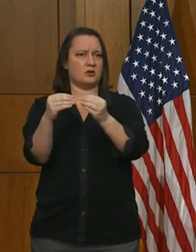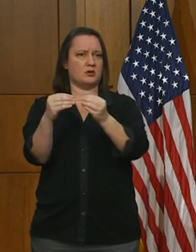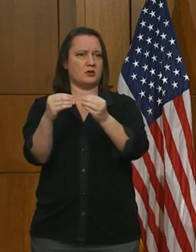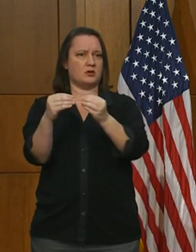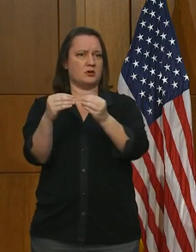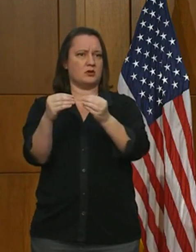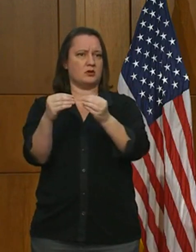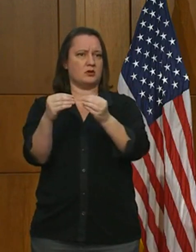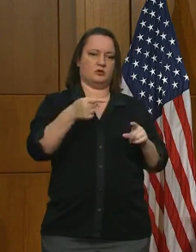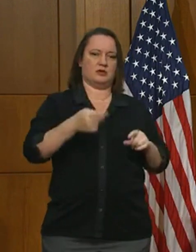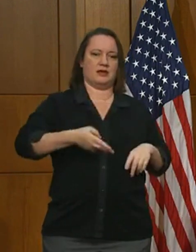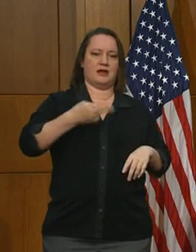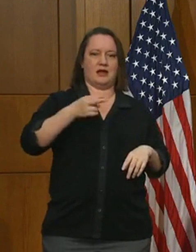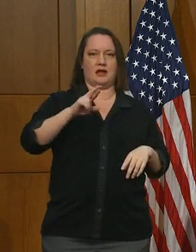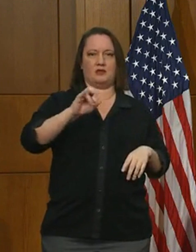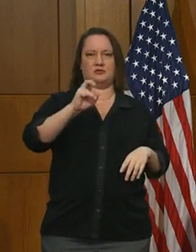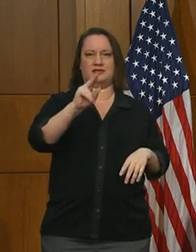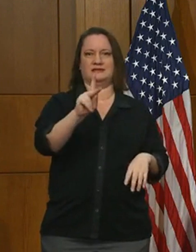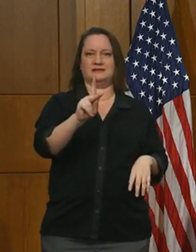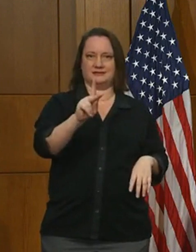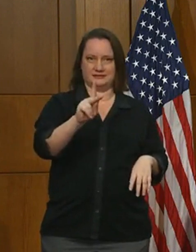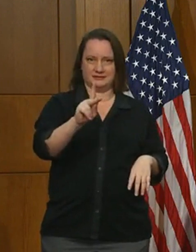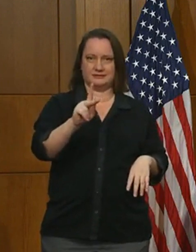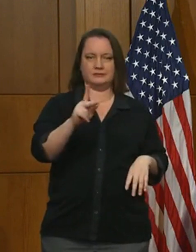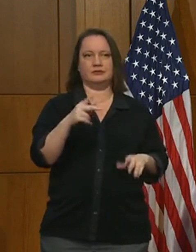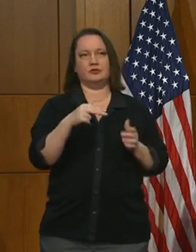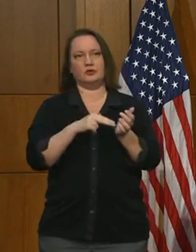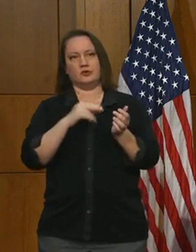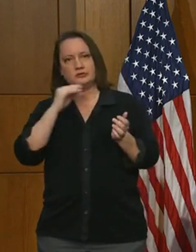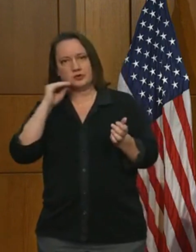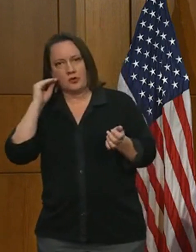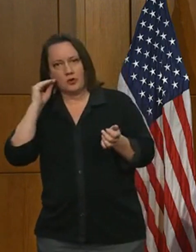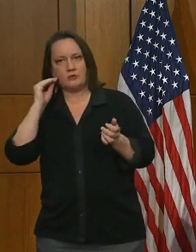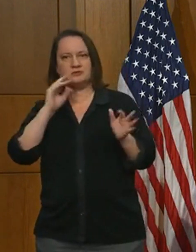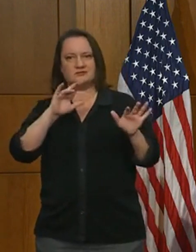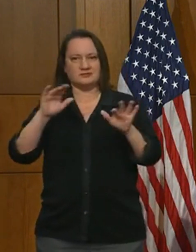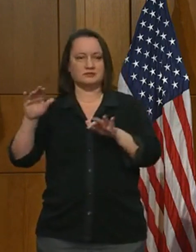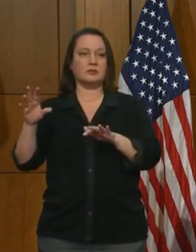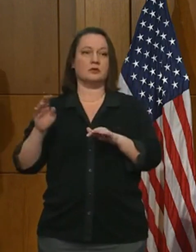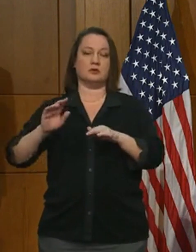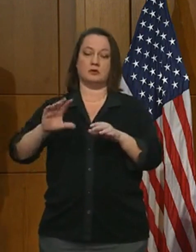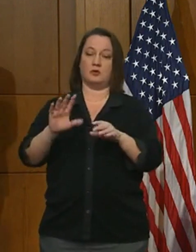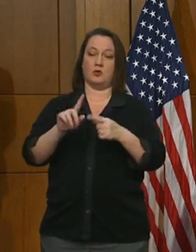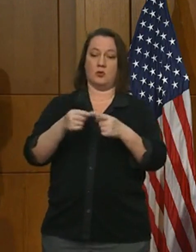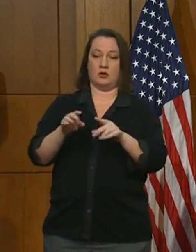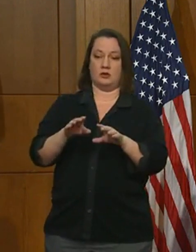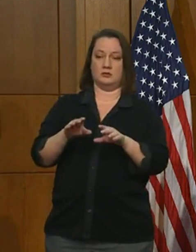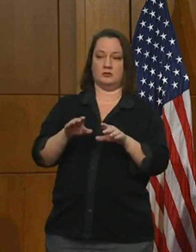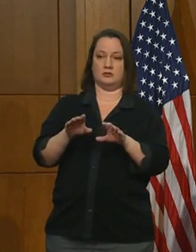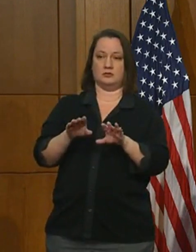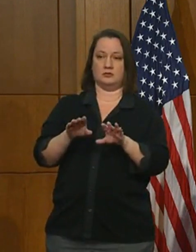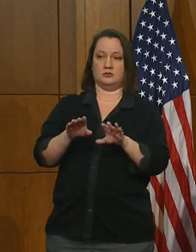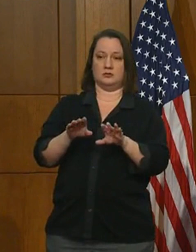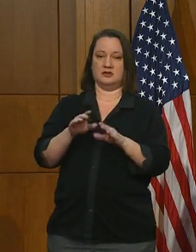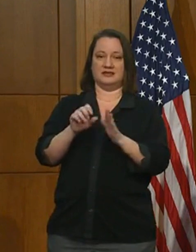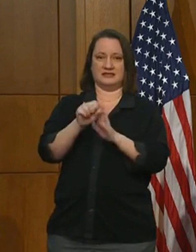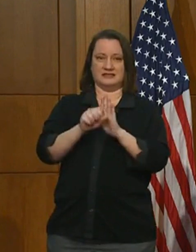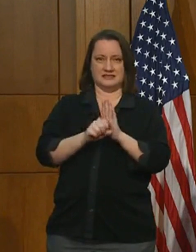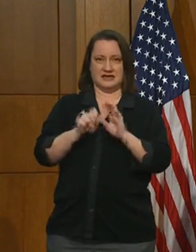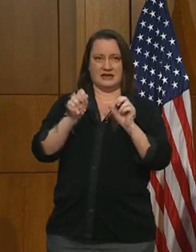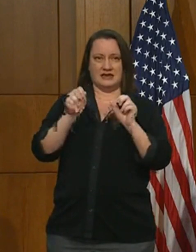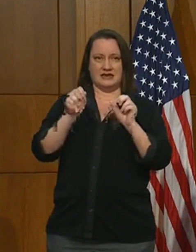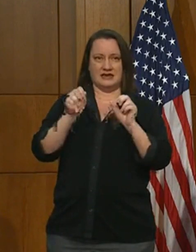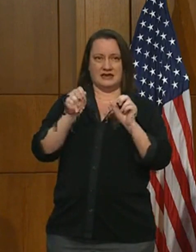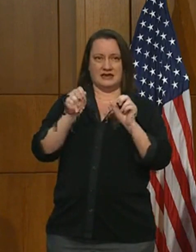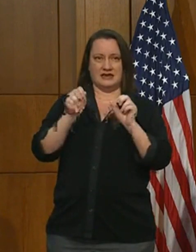people, first responders, people in nursing homes. Is it when the state can test a certain number of people a day, that